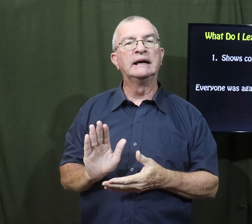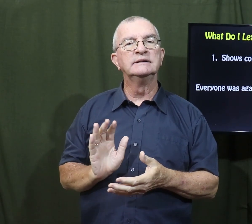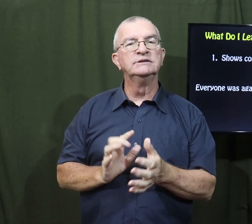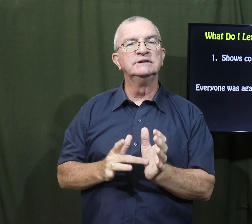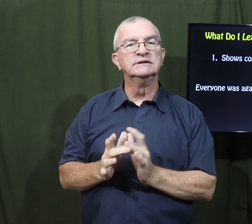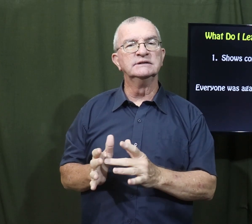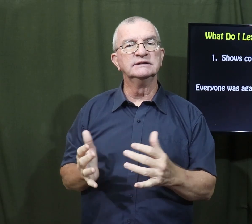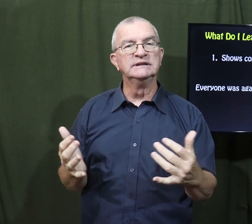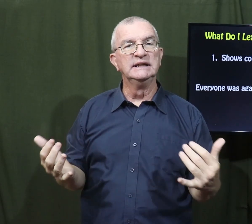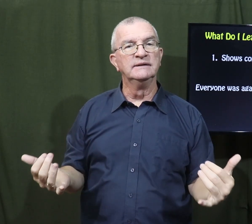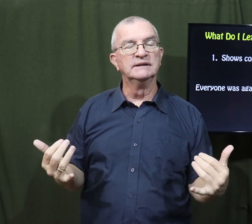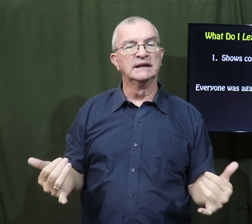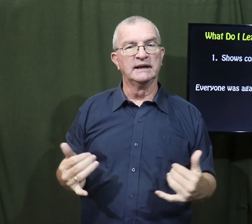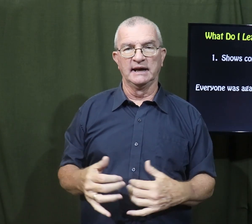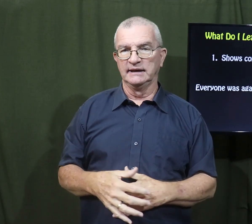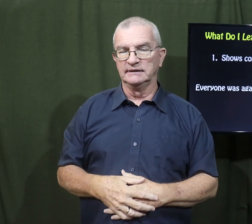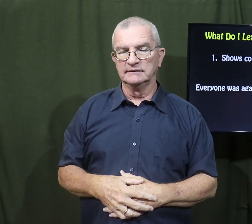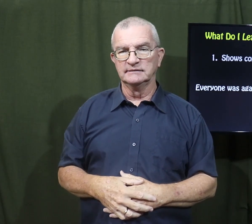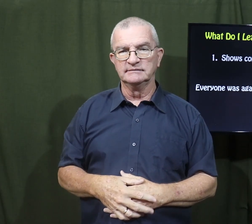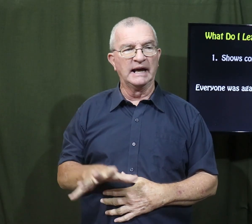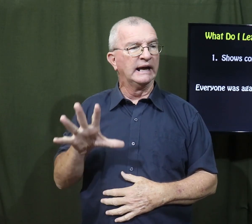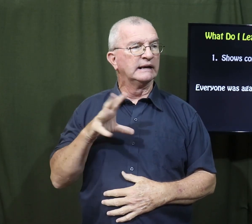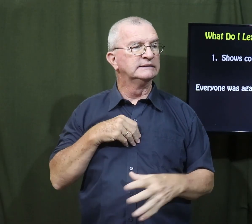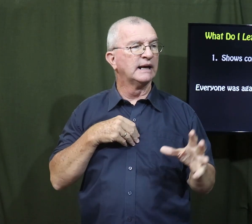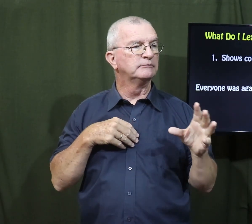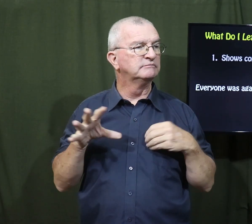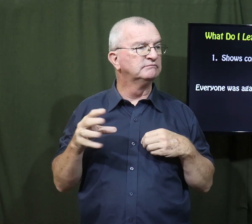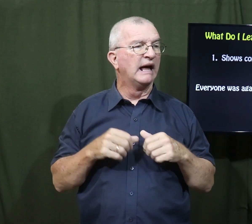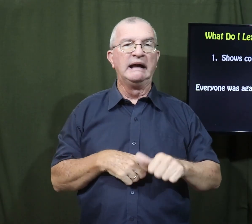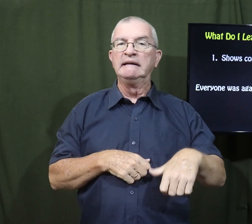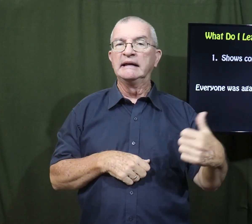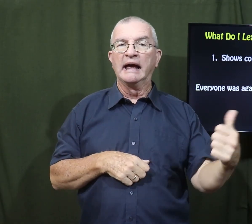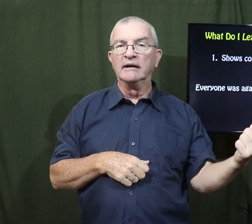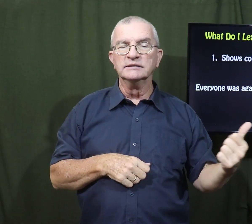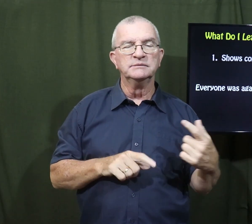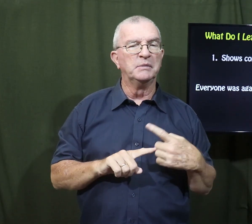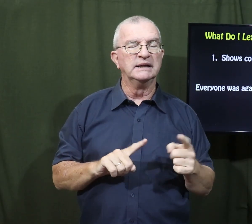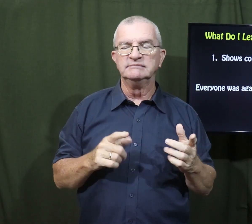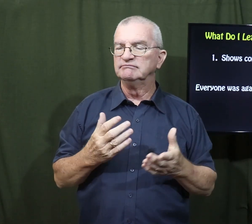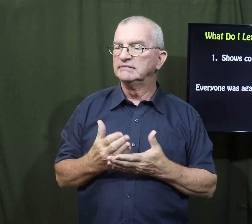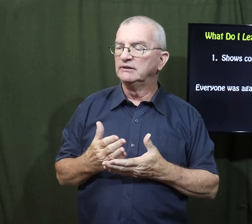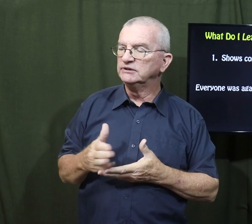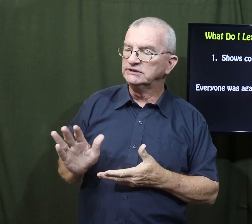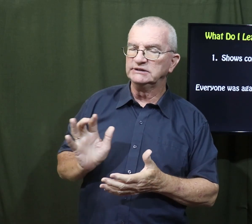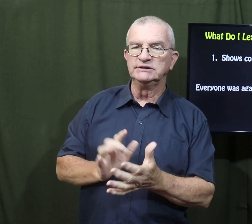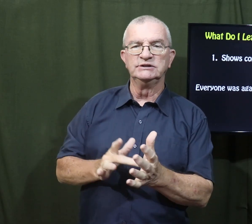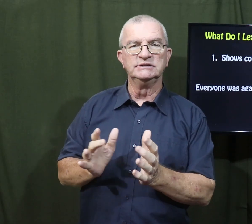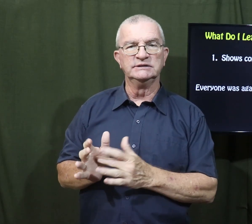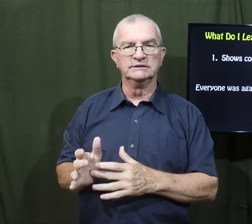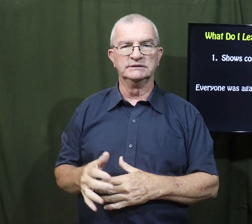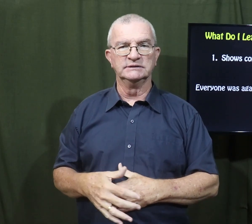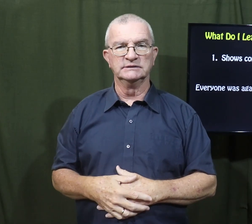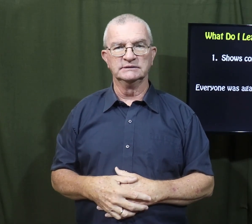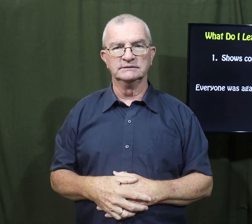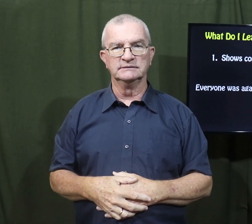They reject Jesus even today. They'll accept anything else, but Jesus they reject.